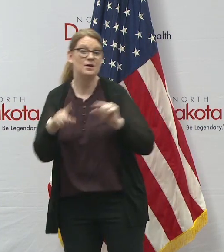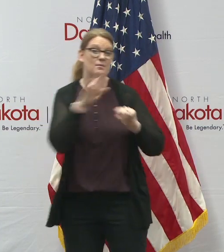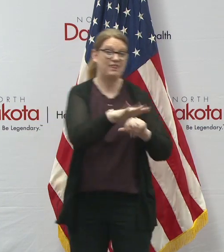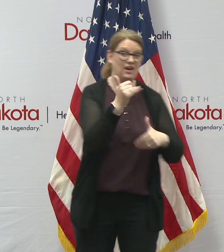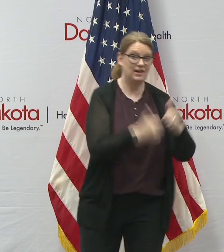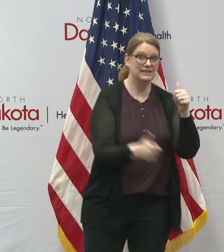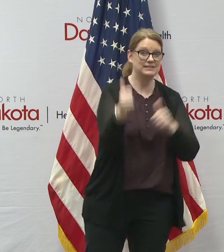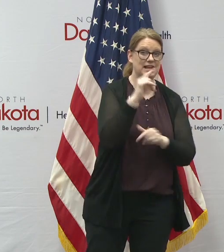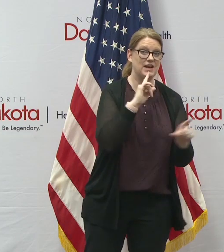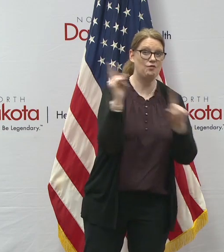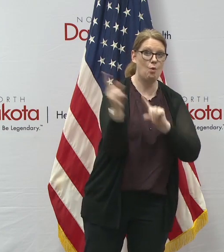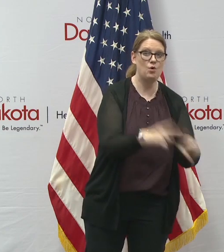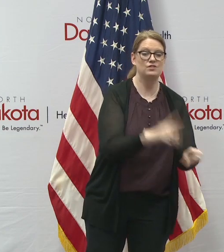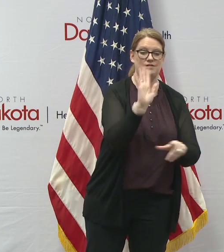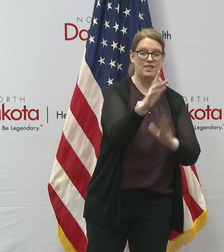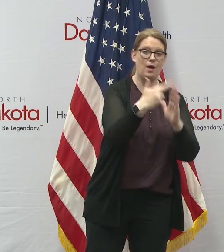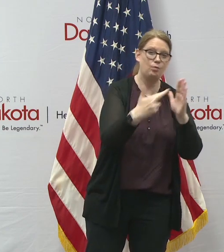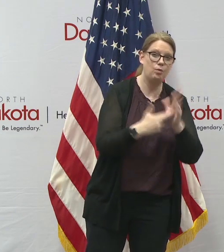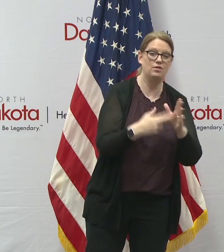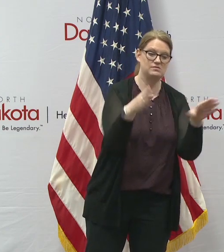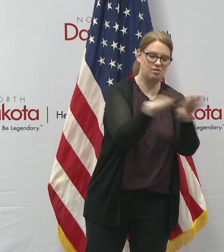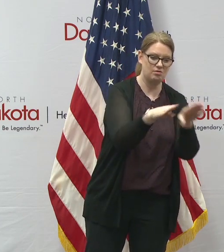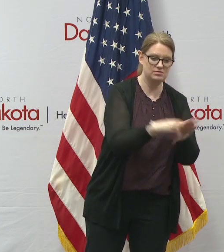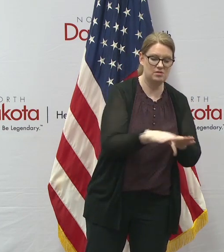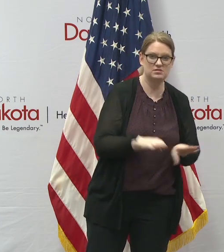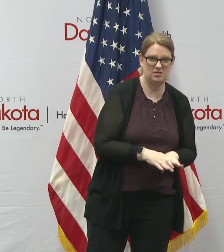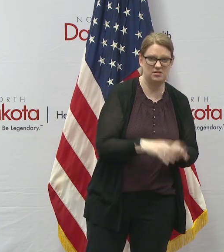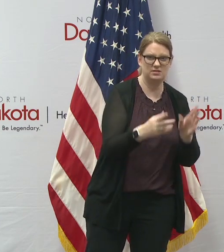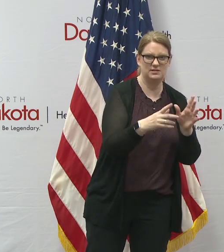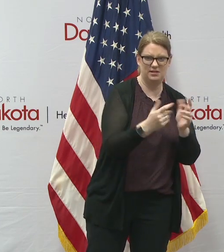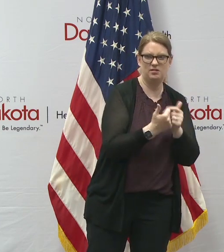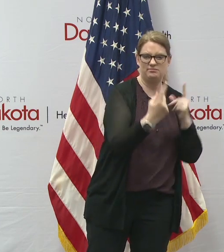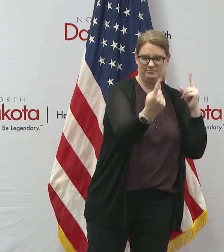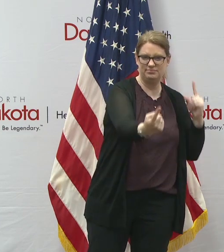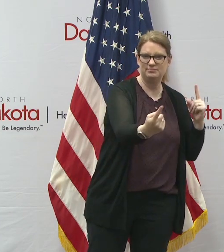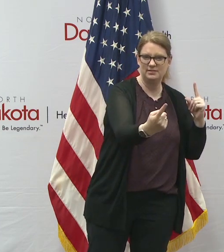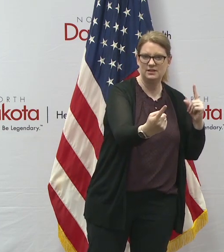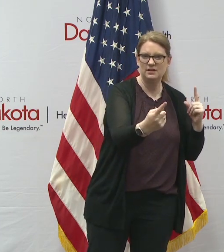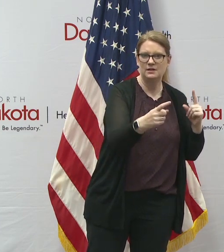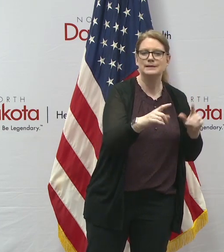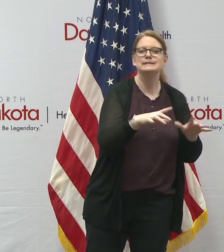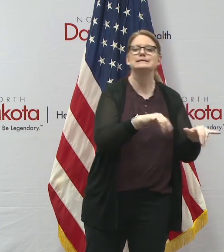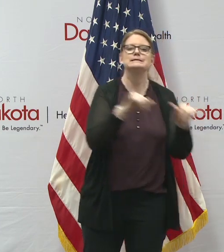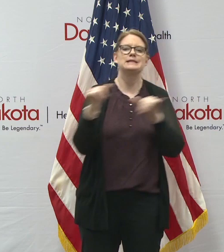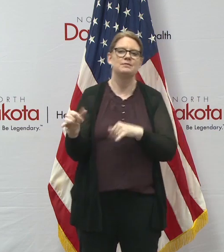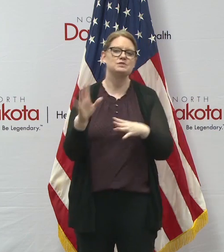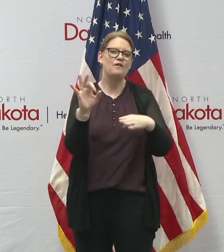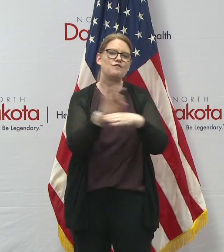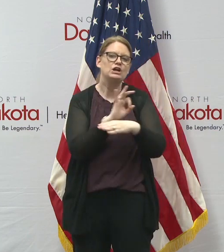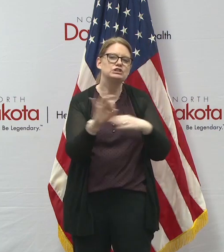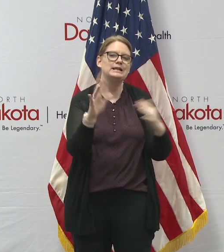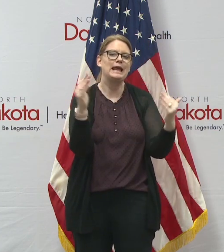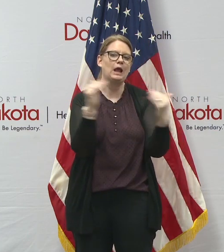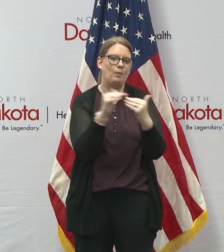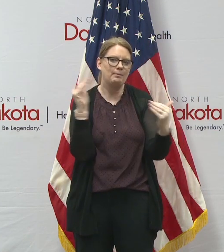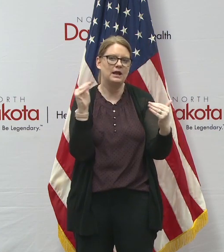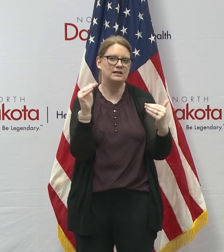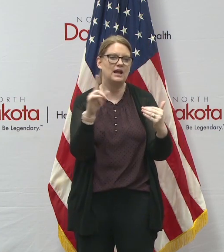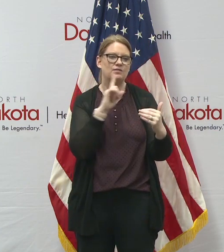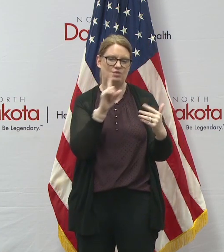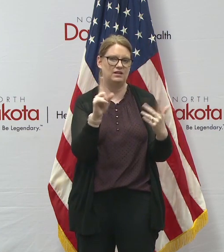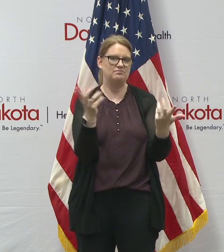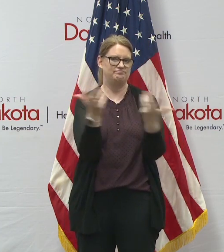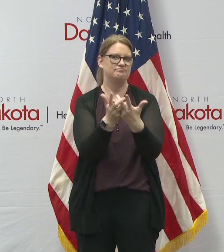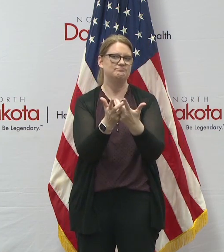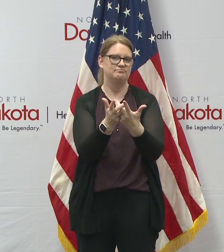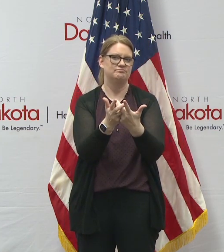things that are totally compatible with what everybody else is doing. So key operational words there: functionally equivalent and totally compatible. Hopefully